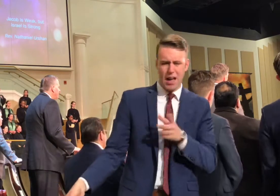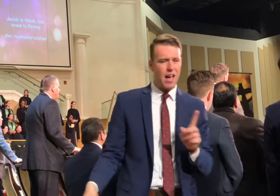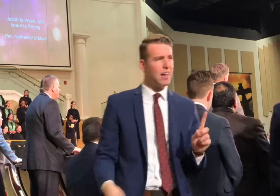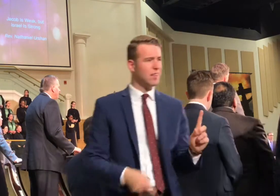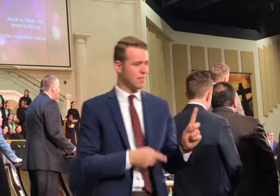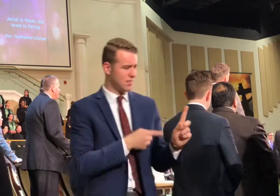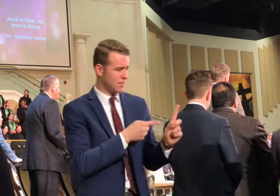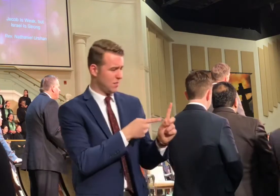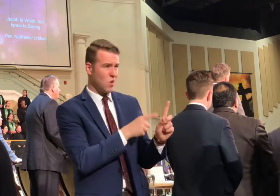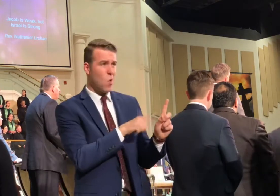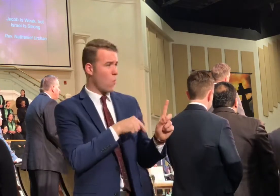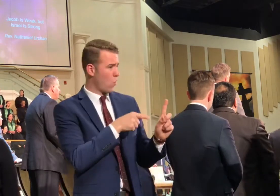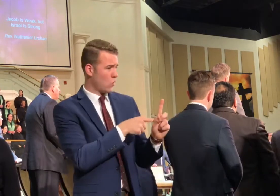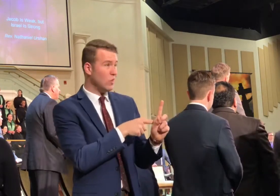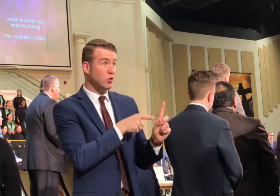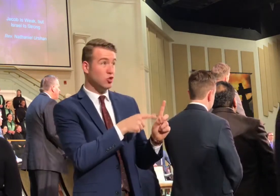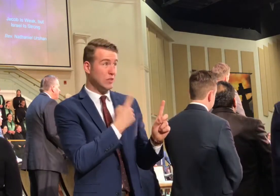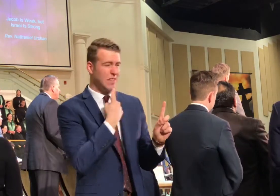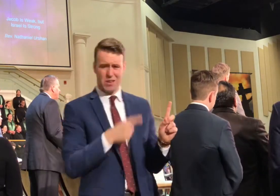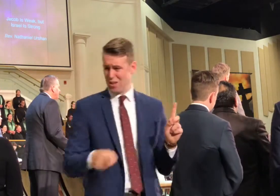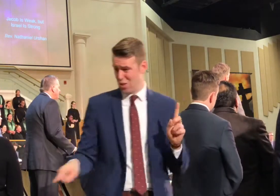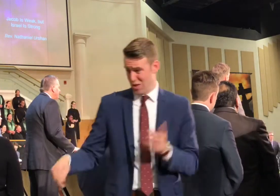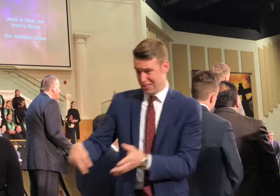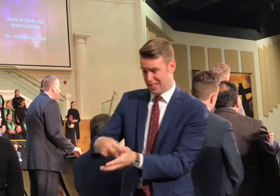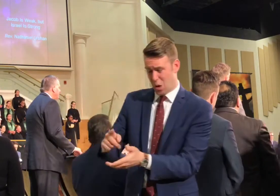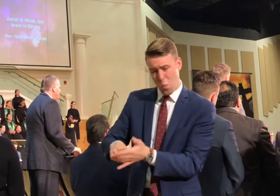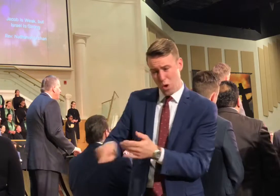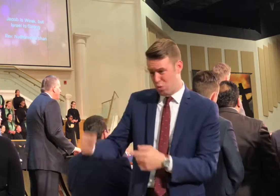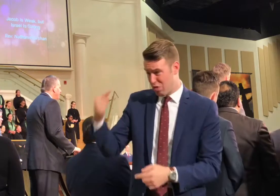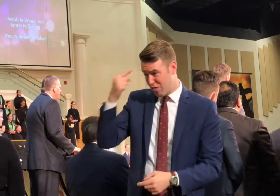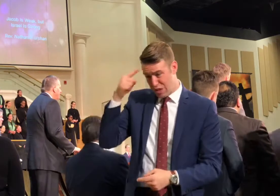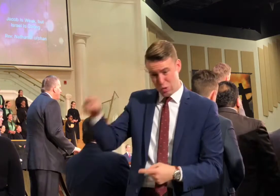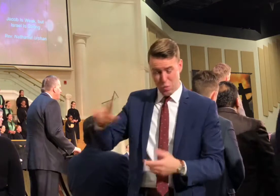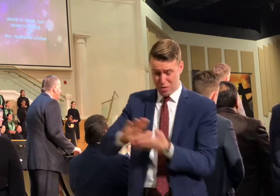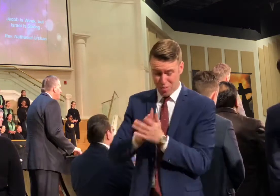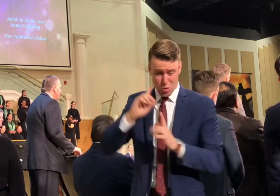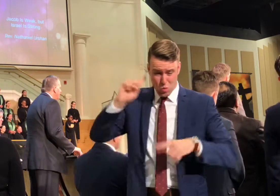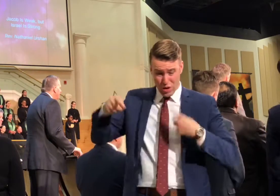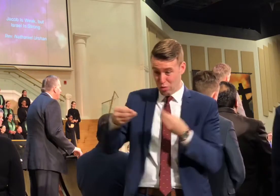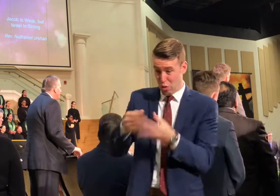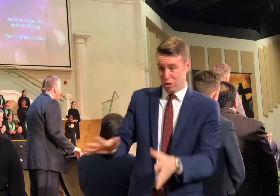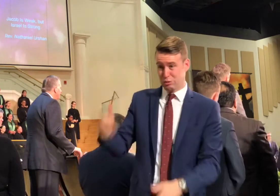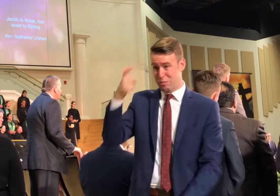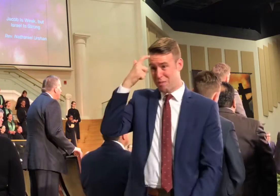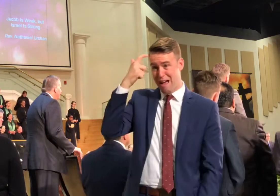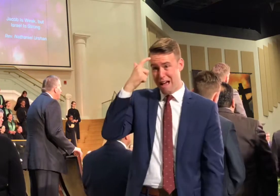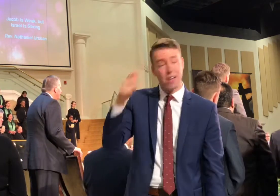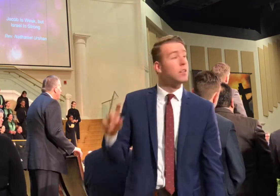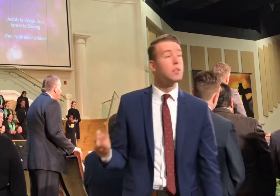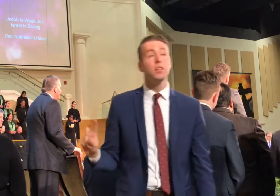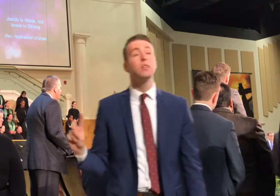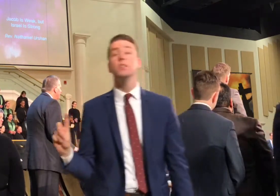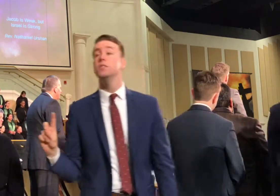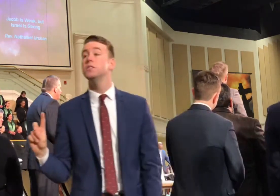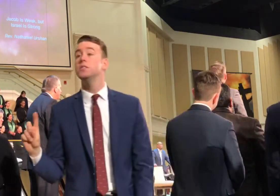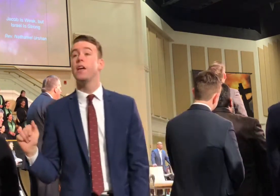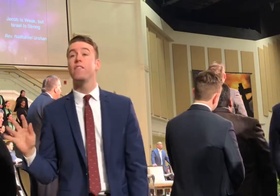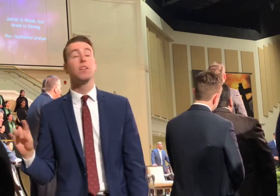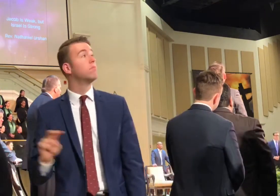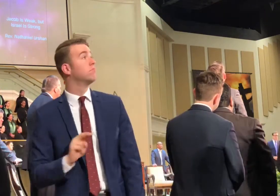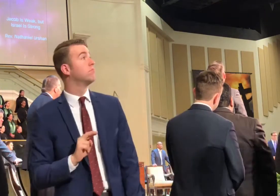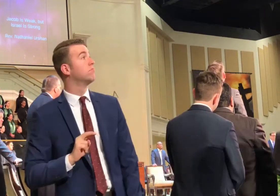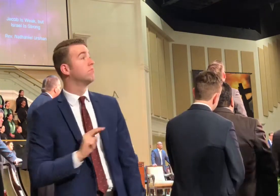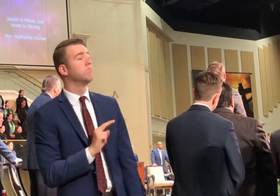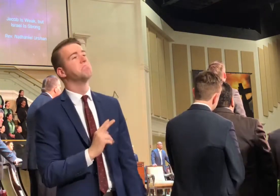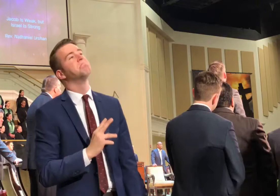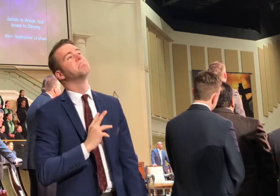thinking, praising God like that? Have you lost your mind? David looked back up at her